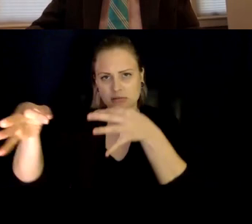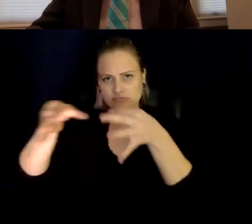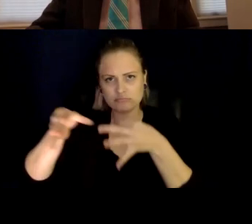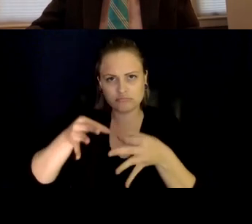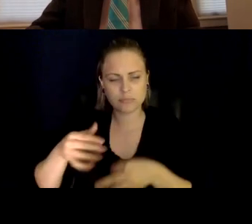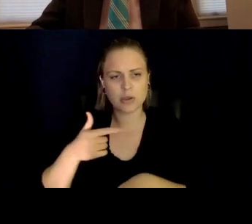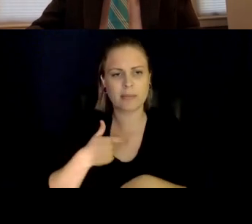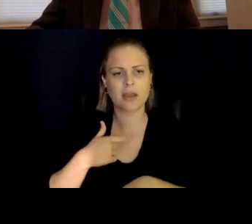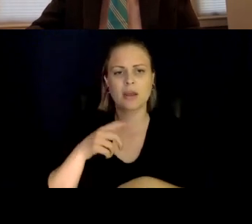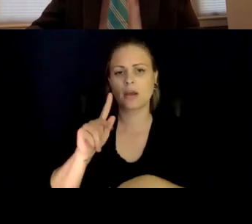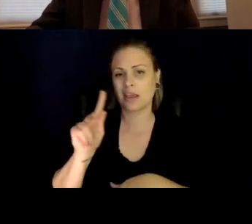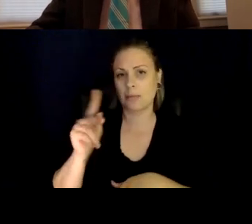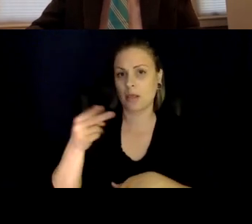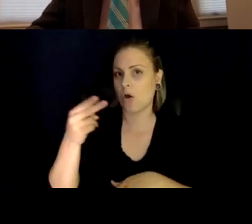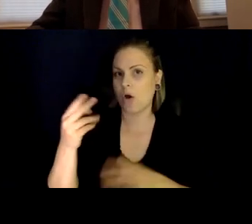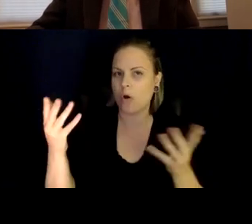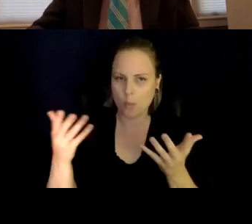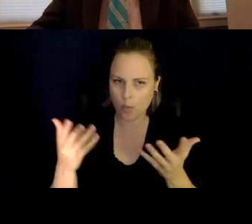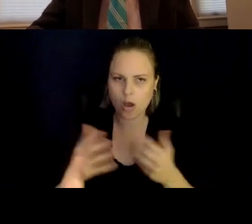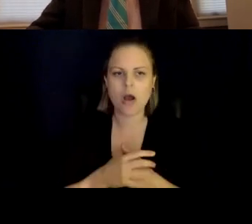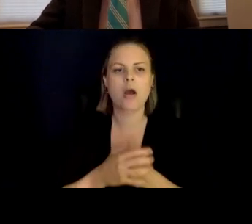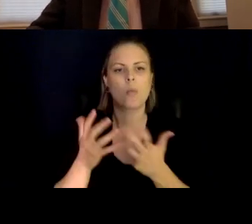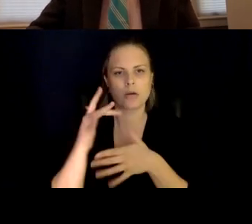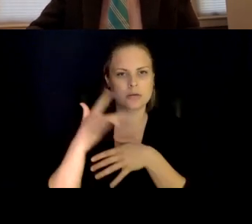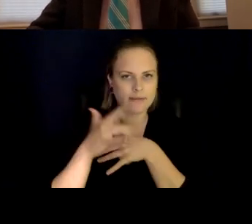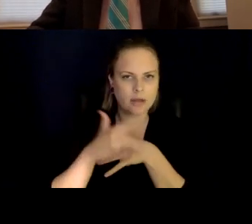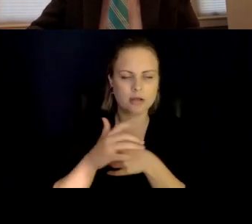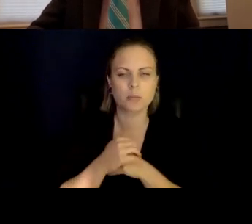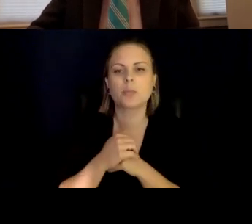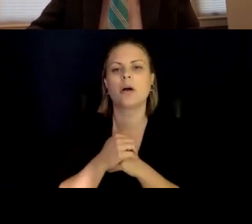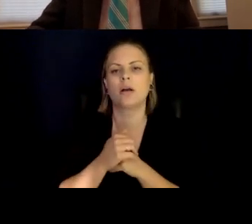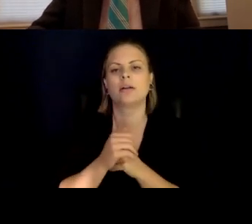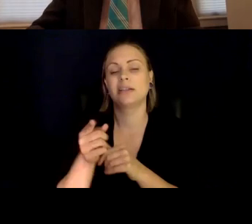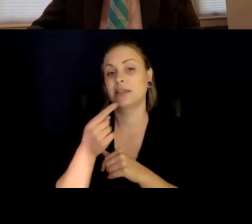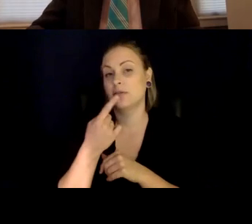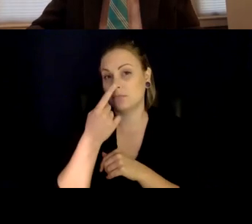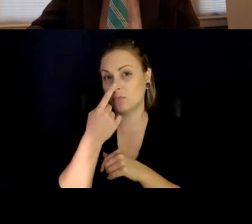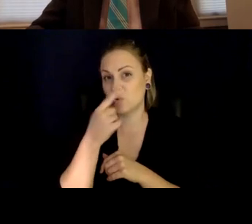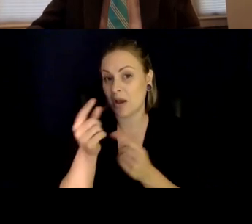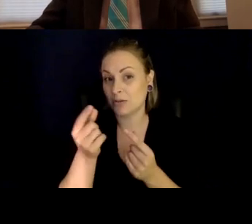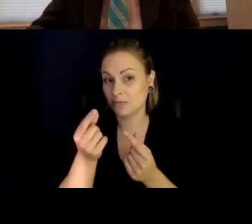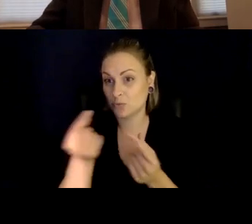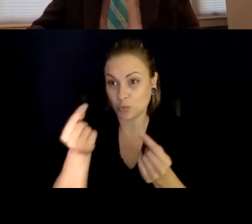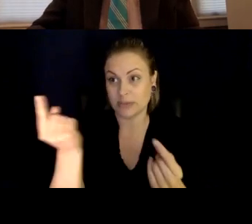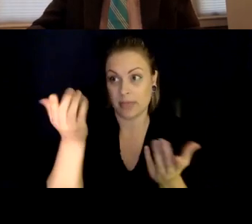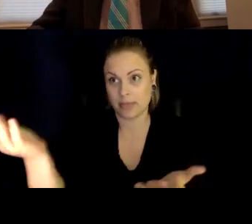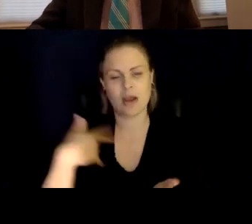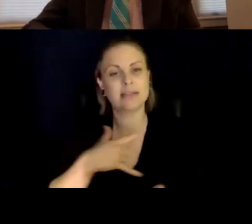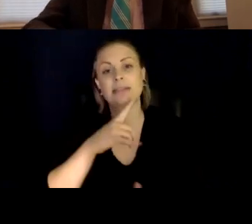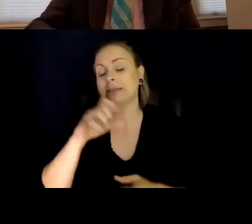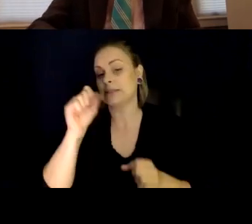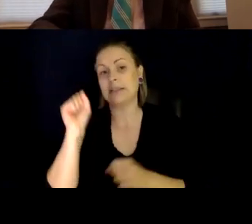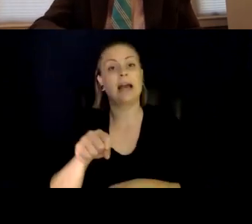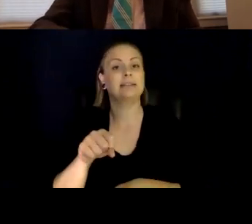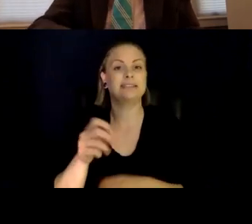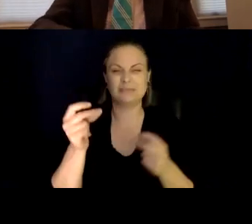that what Kiplin Hall was and what was available. And he said, can you do something there? And I immediately said, oh yes, we will